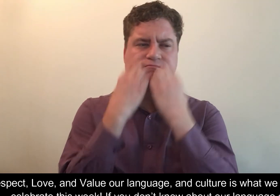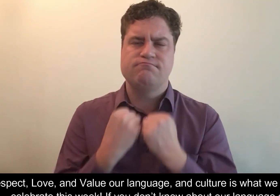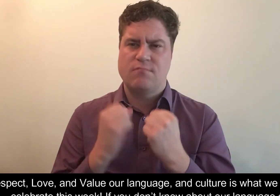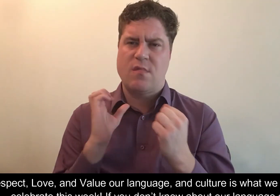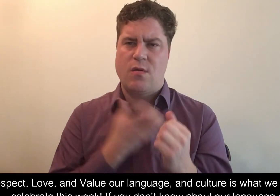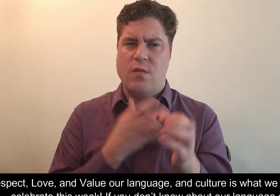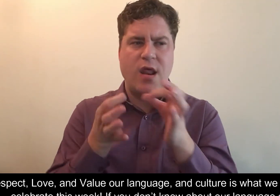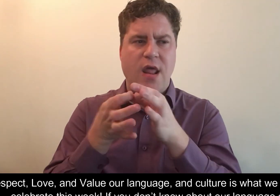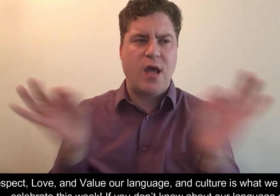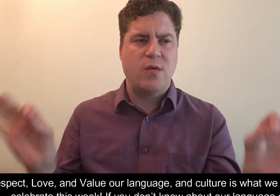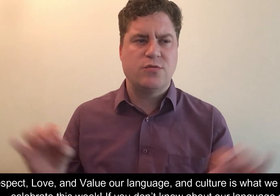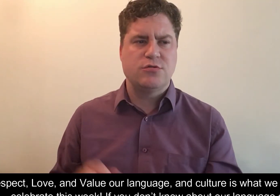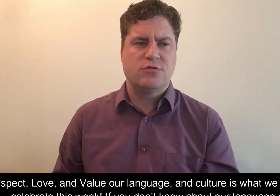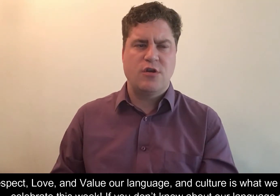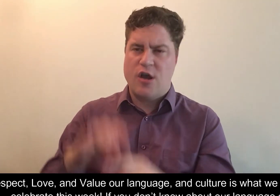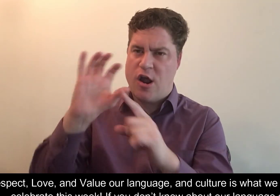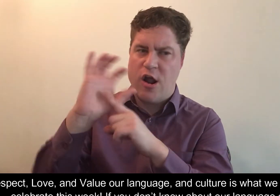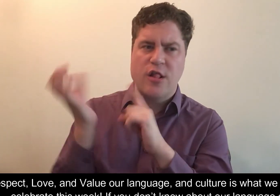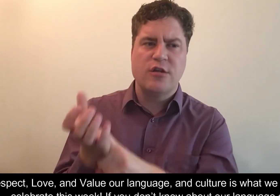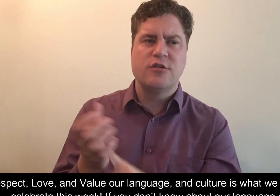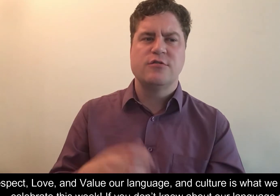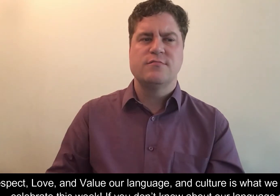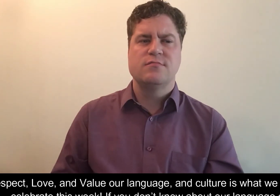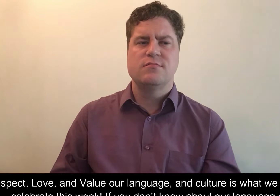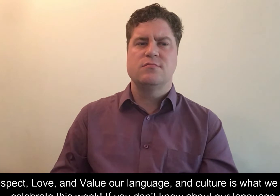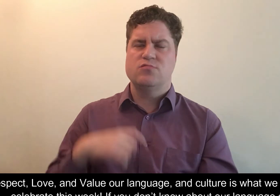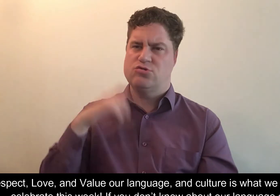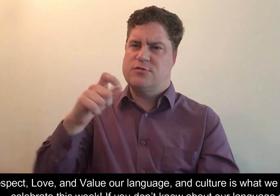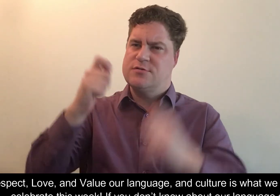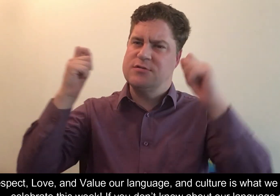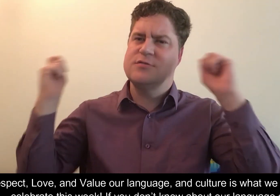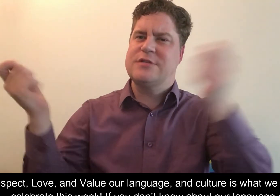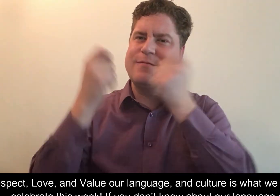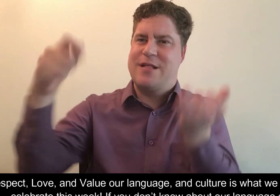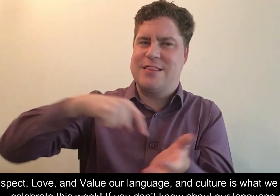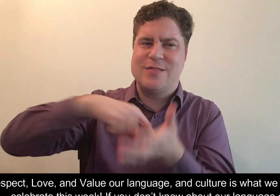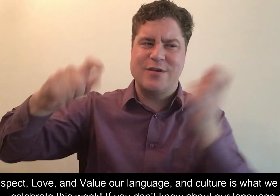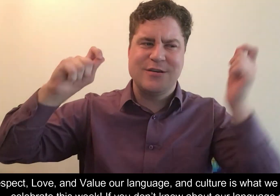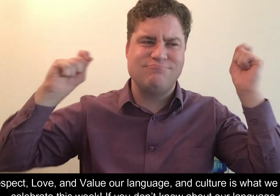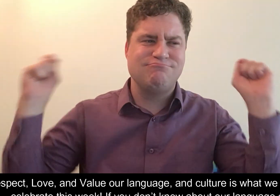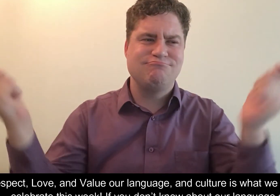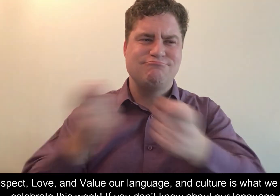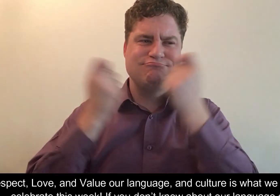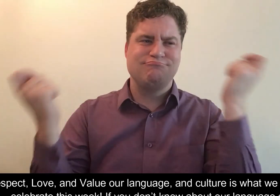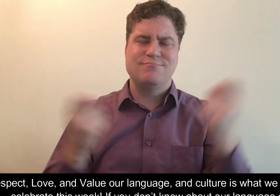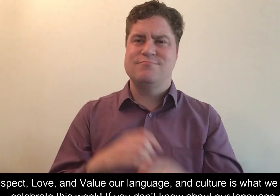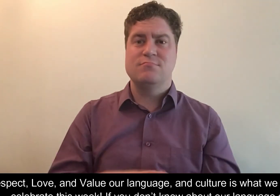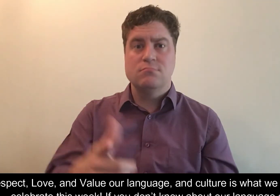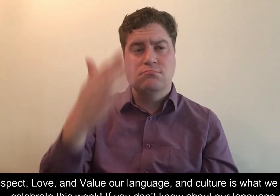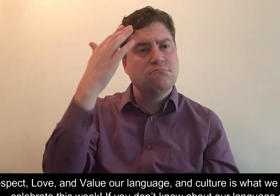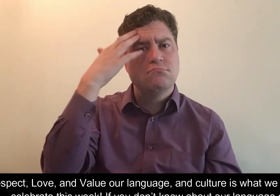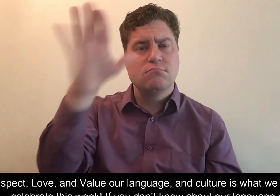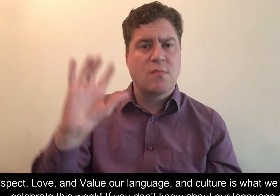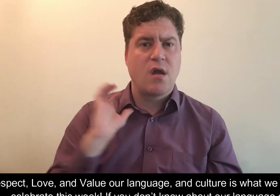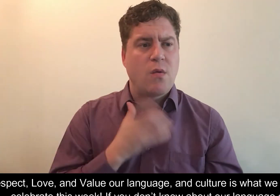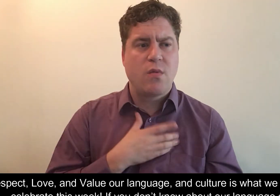Respect, love, cherish our language, our culture. You should celebrate this